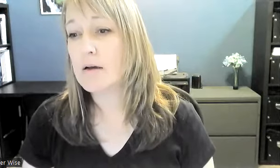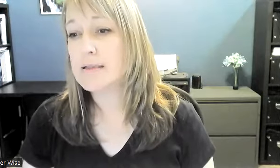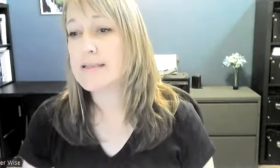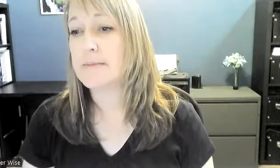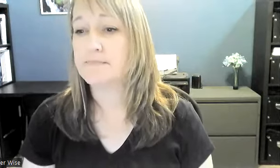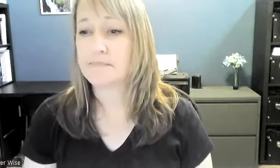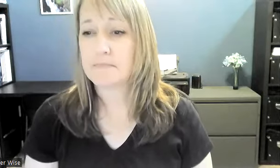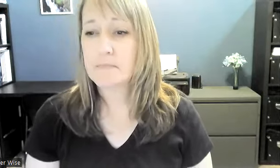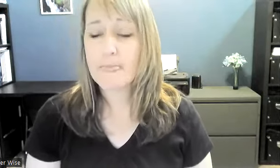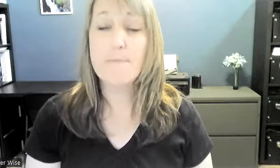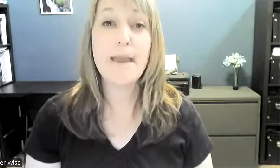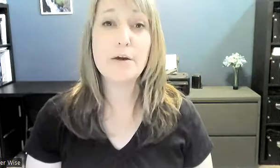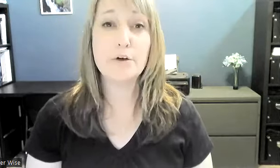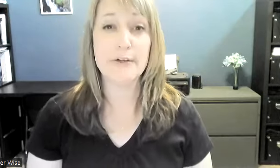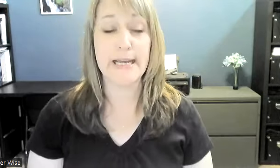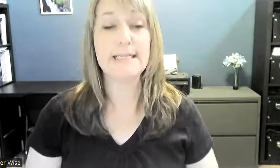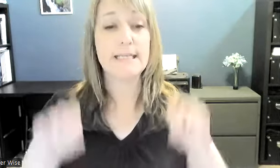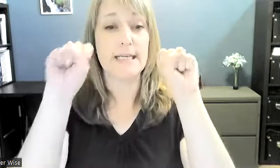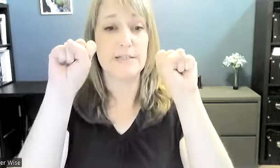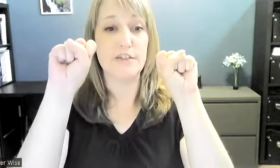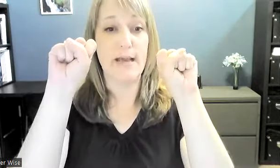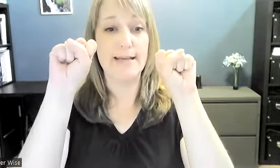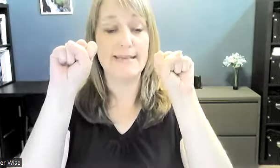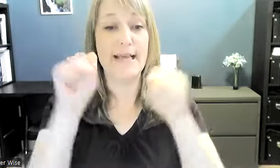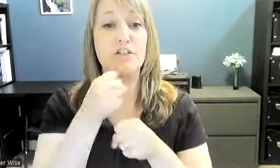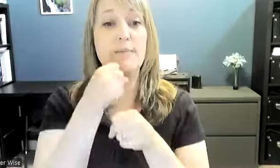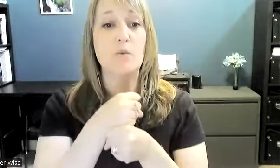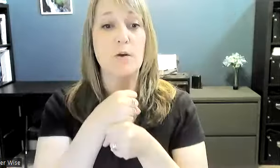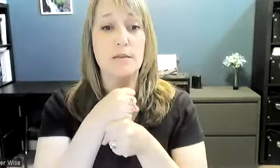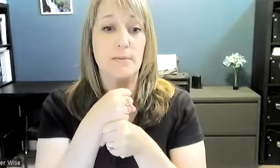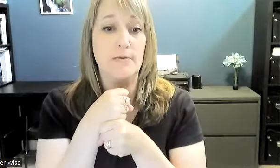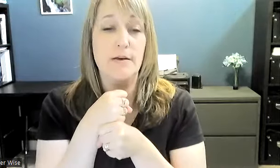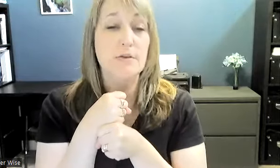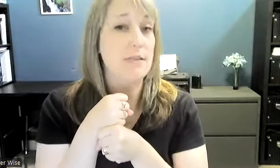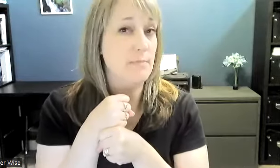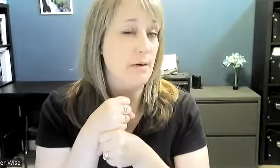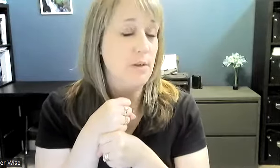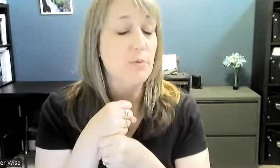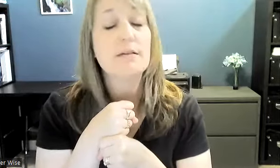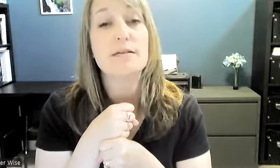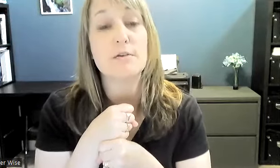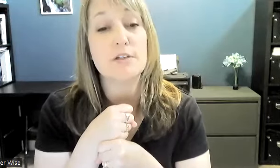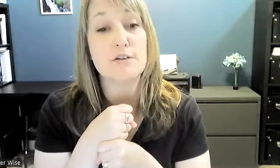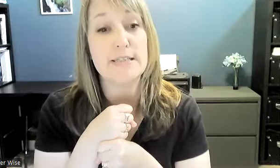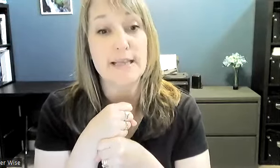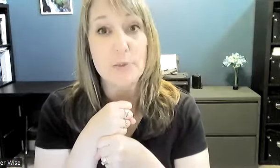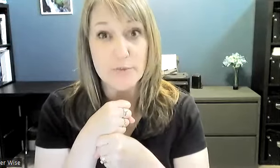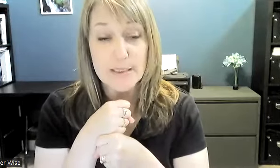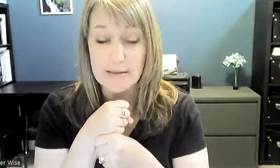Let's see. Make or create is two S hand shapes, one on top of the other. It doesn't matter which one because they're going to do the same movement. There's